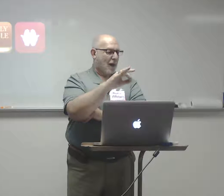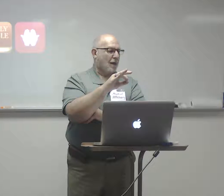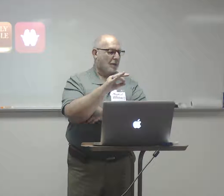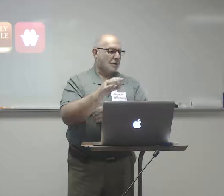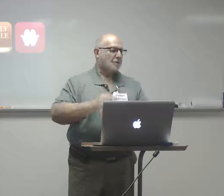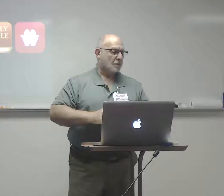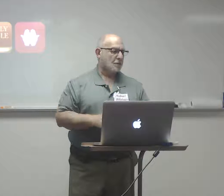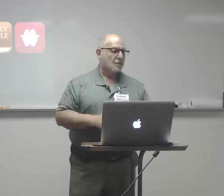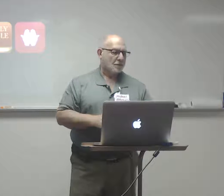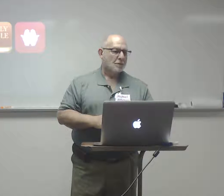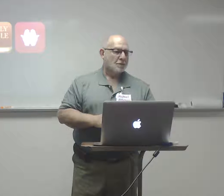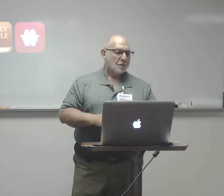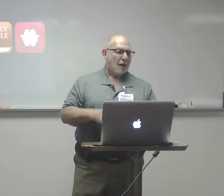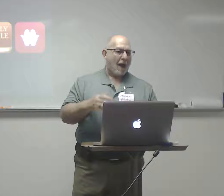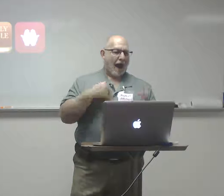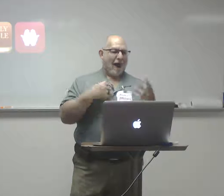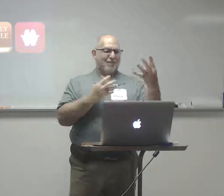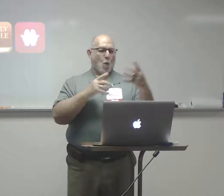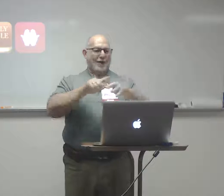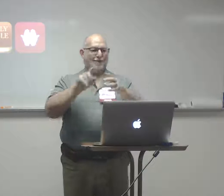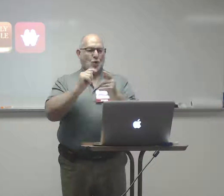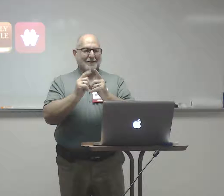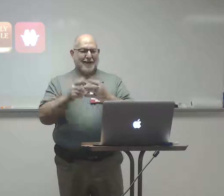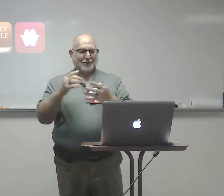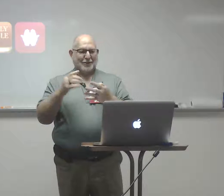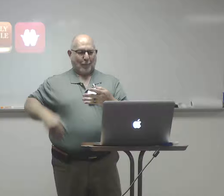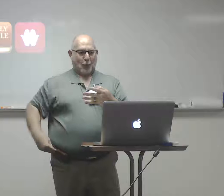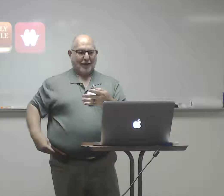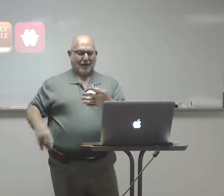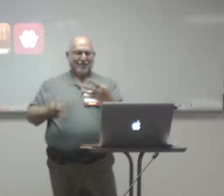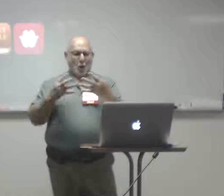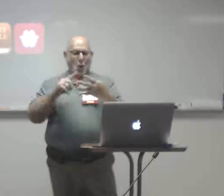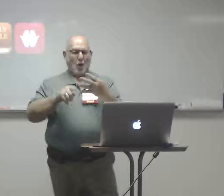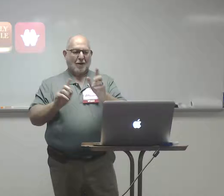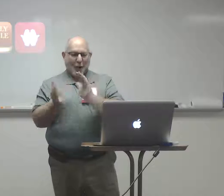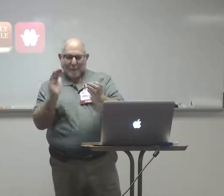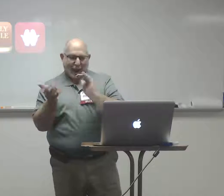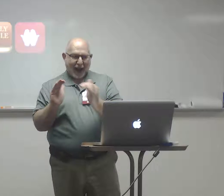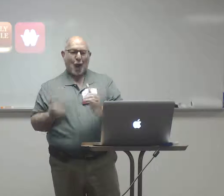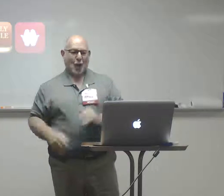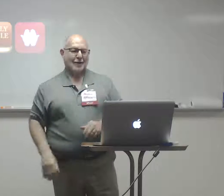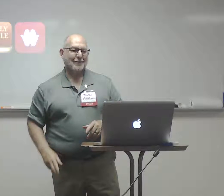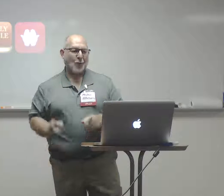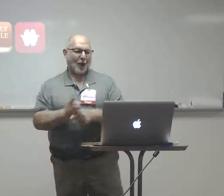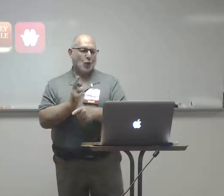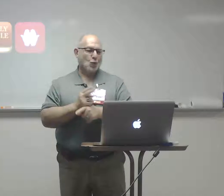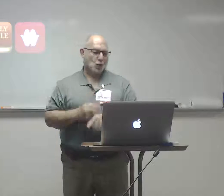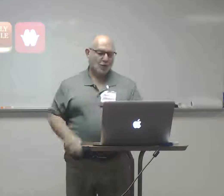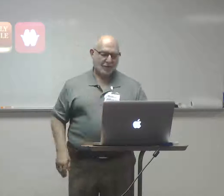$4.99. I have 4 different translations. I put it for compare. That's what I use.